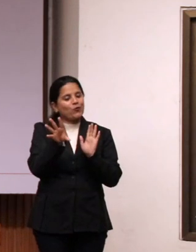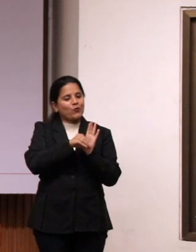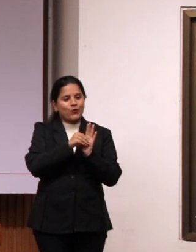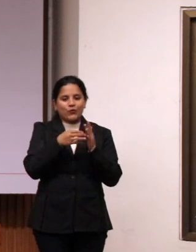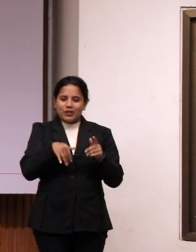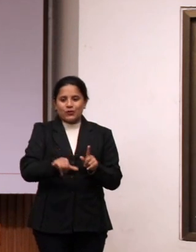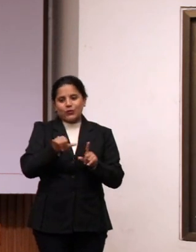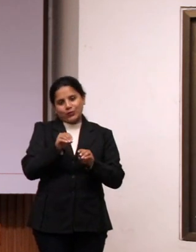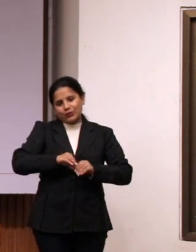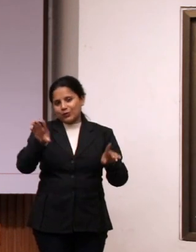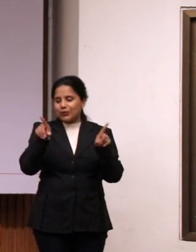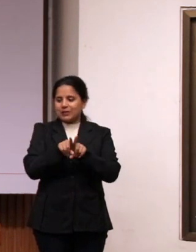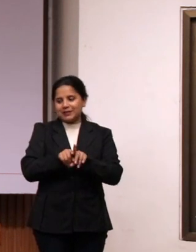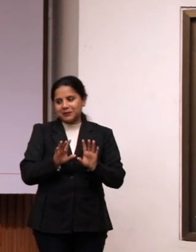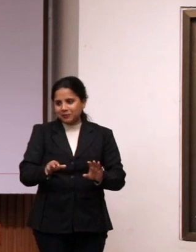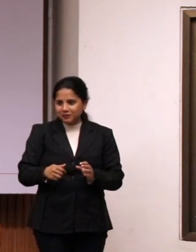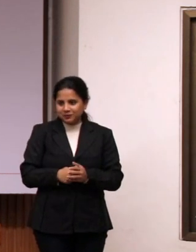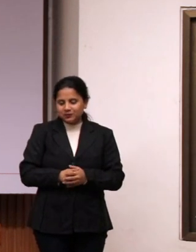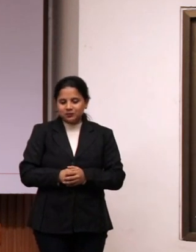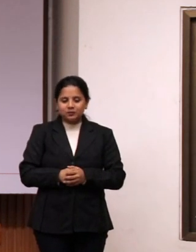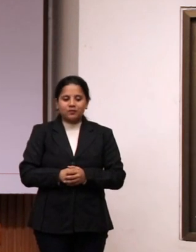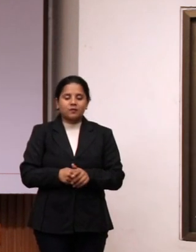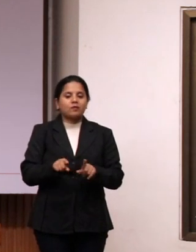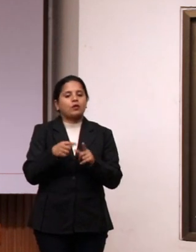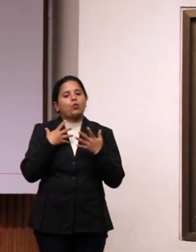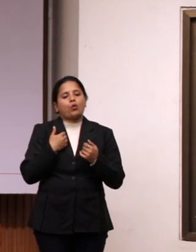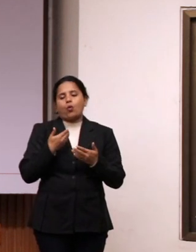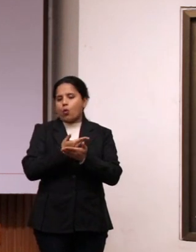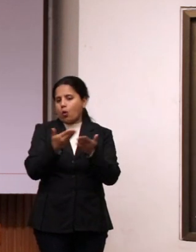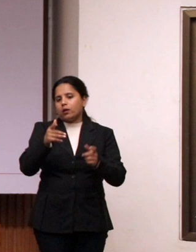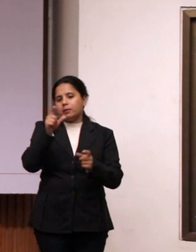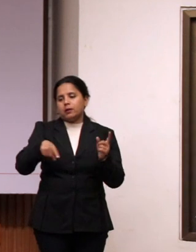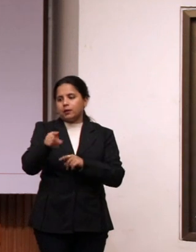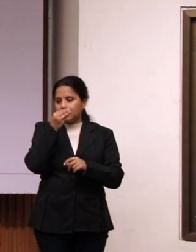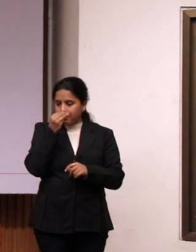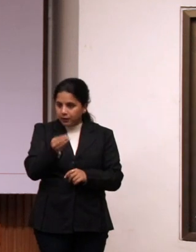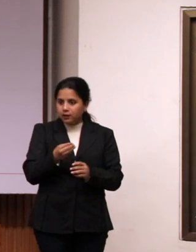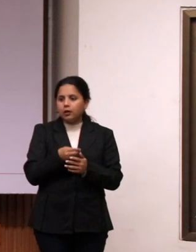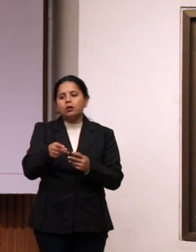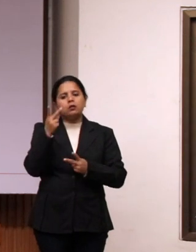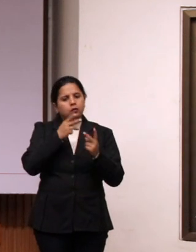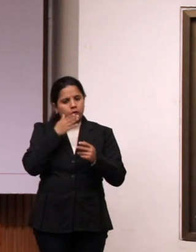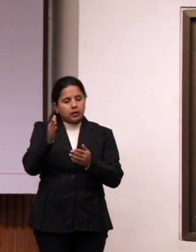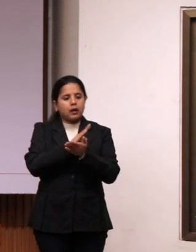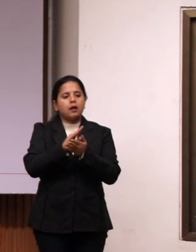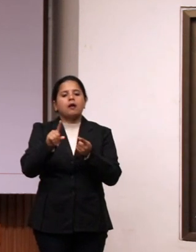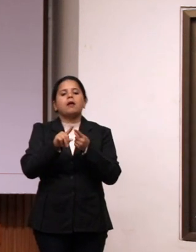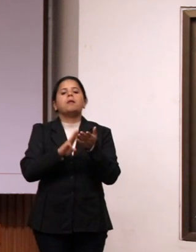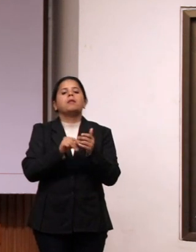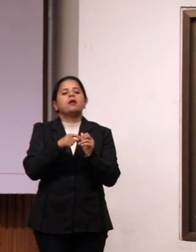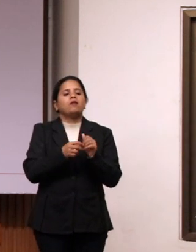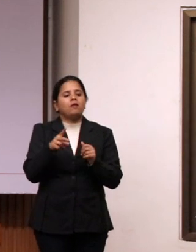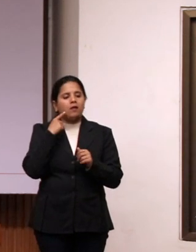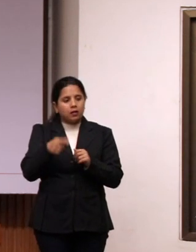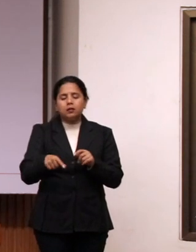put it on YouTube also. So also I request everyone to please do visit Yamuna Biodiversity Park. And